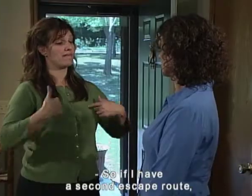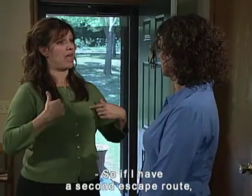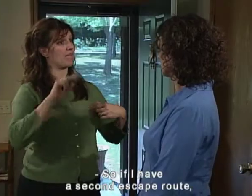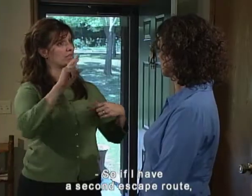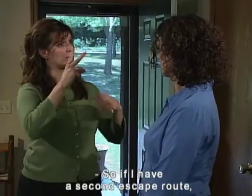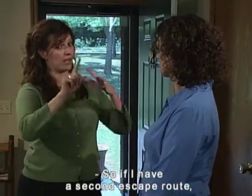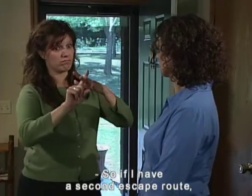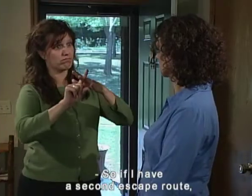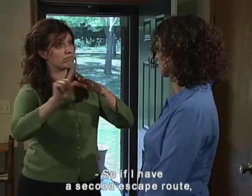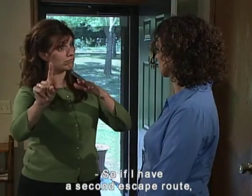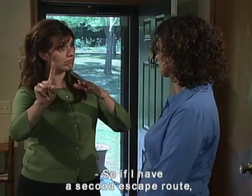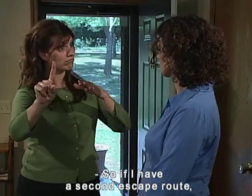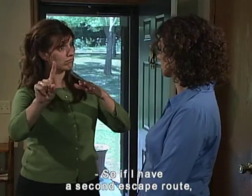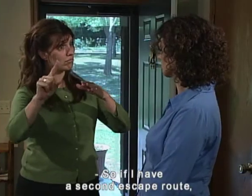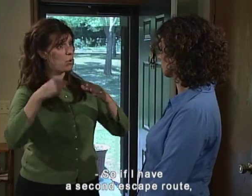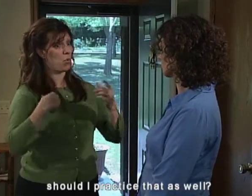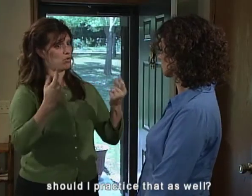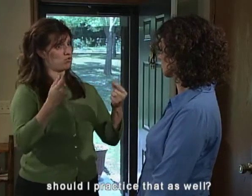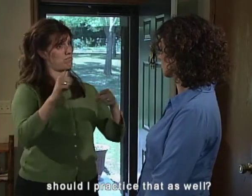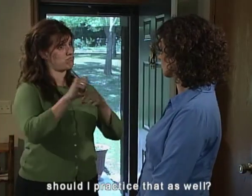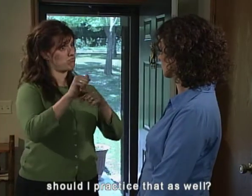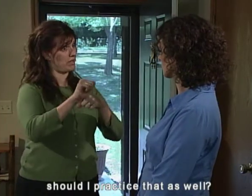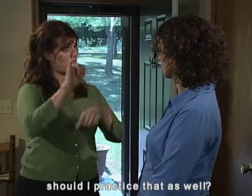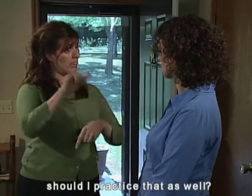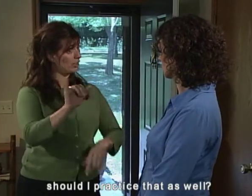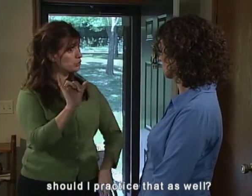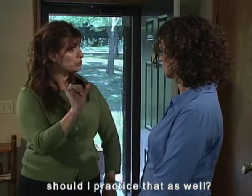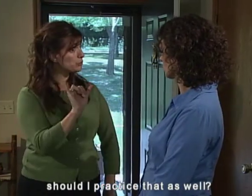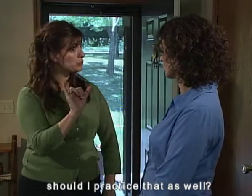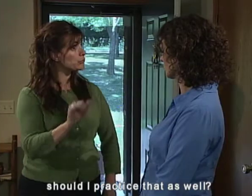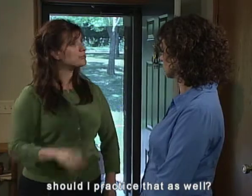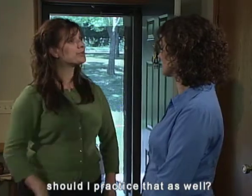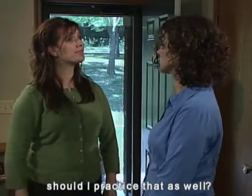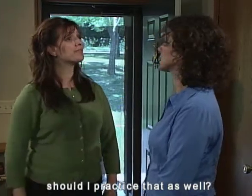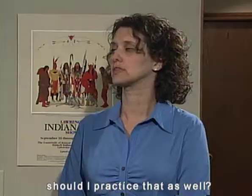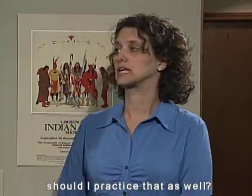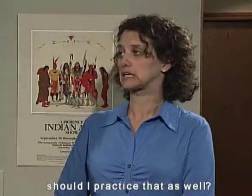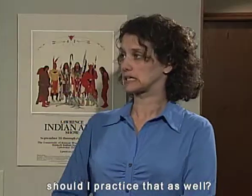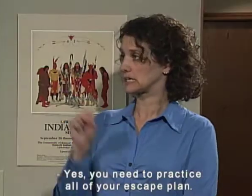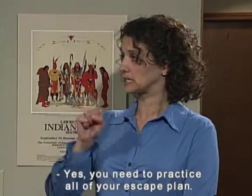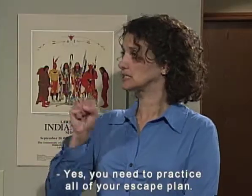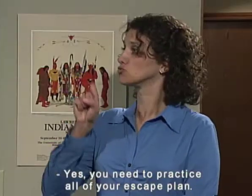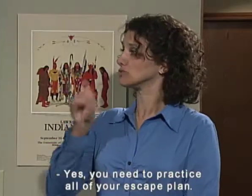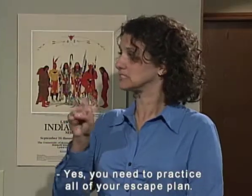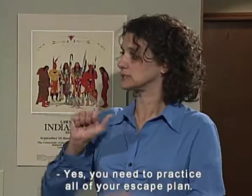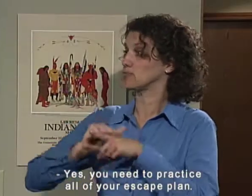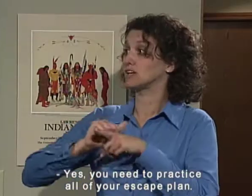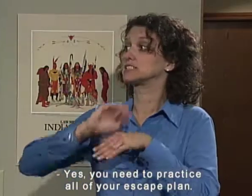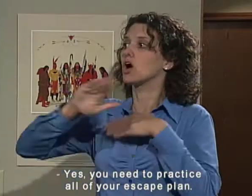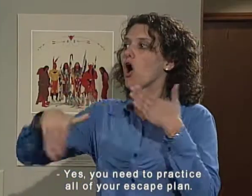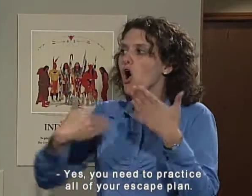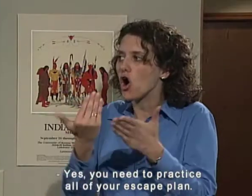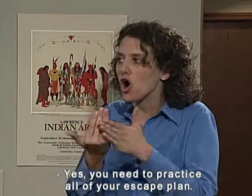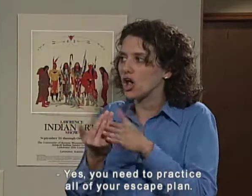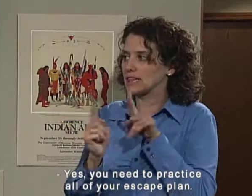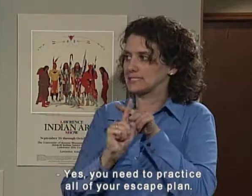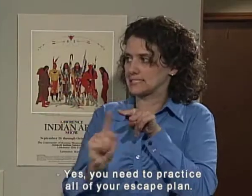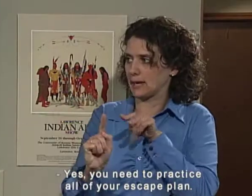So if I have a second escape route, should I practice that as well? Yes, you need to practice all of your escape